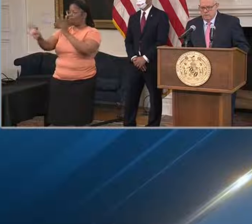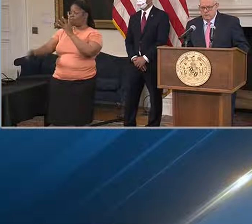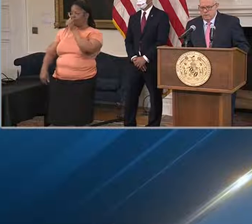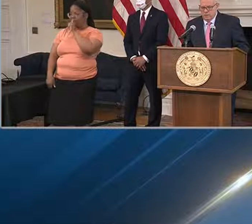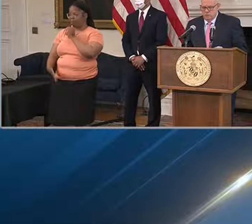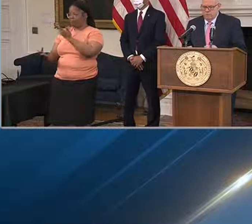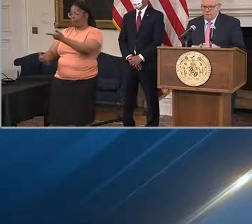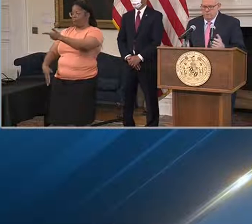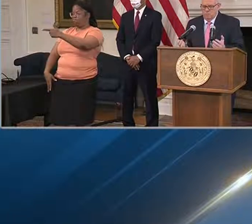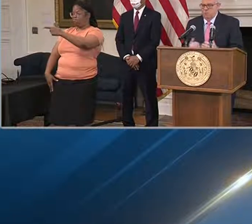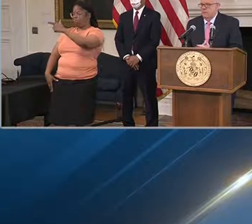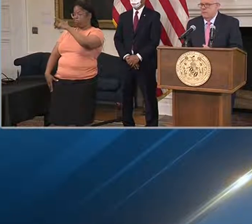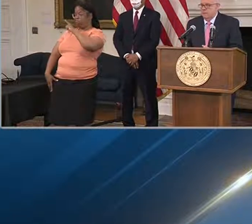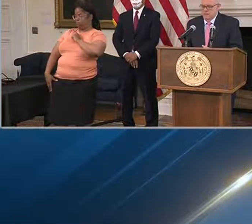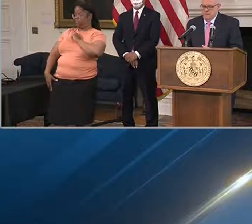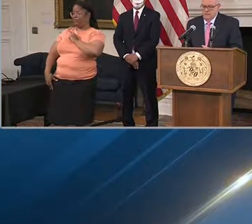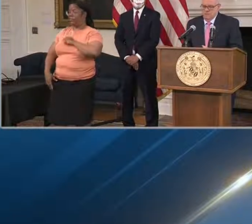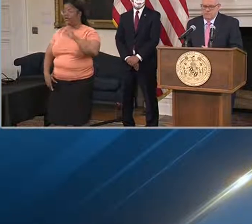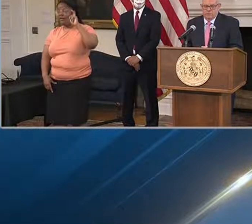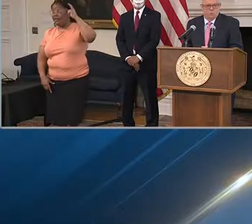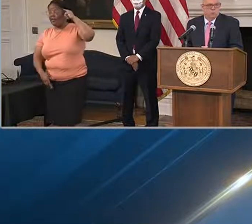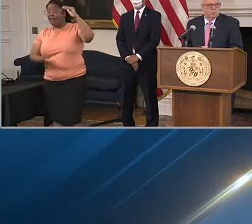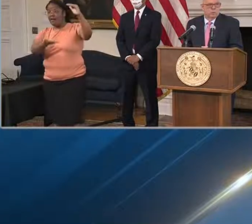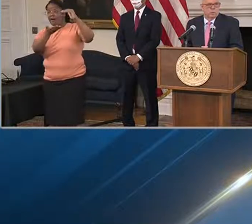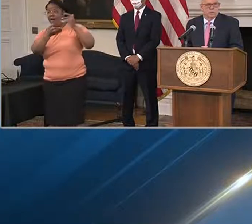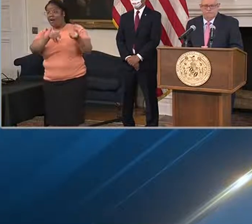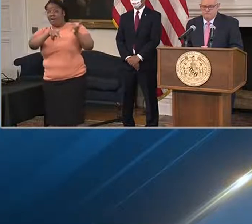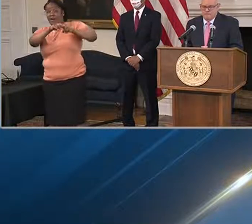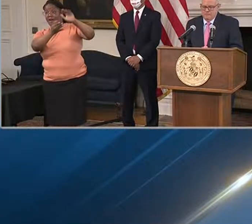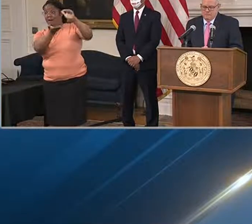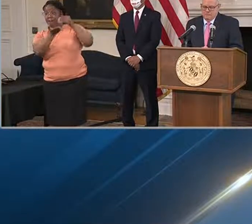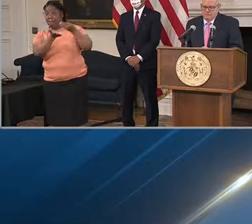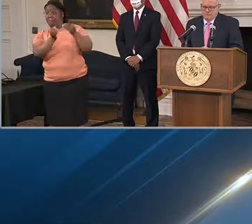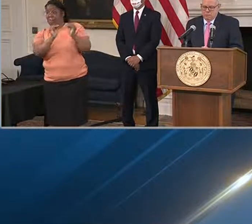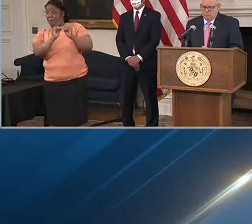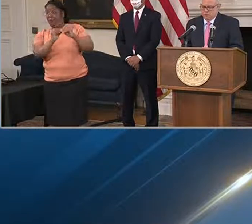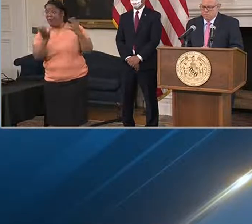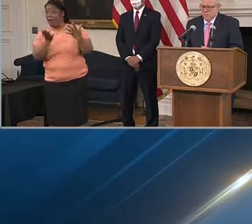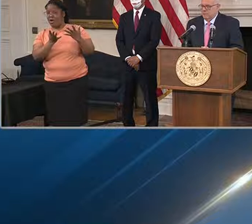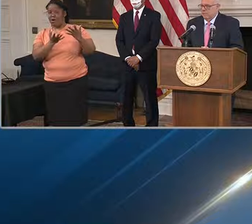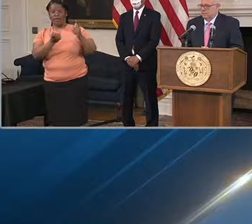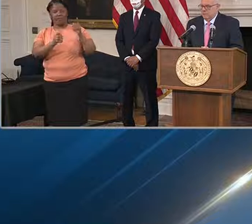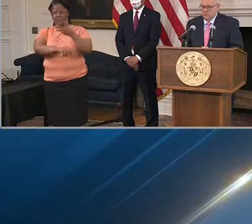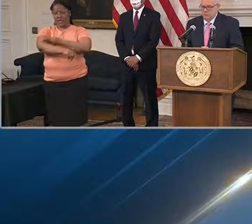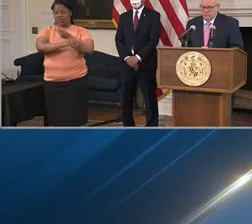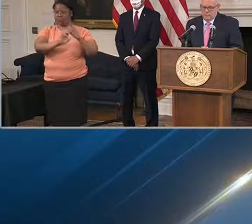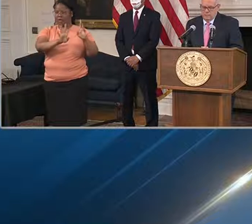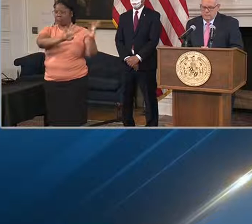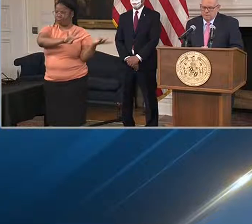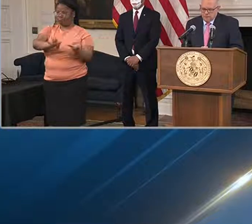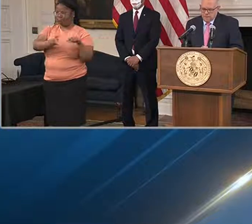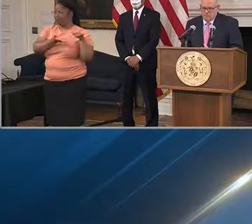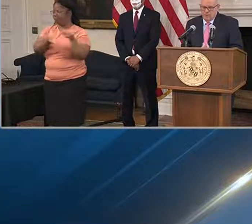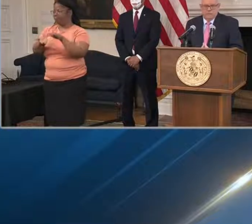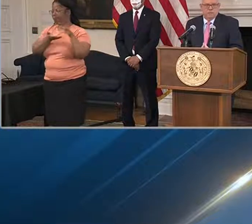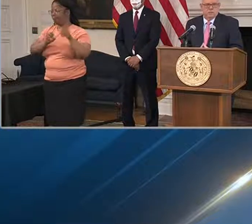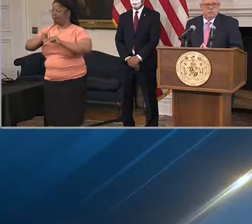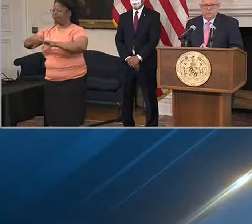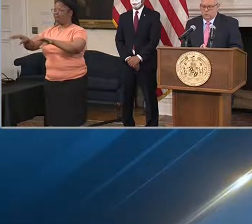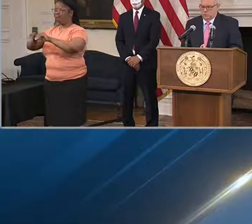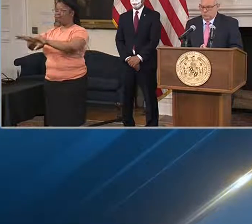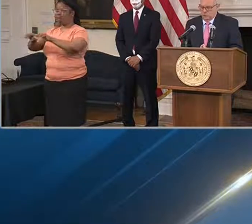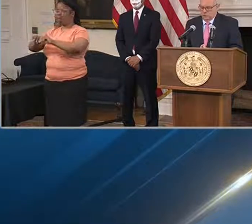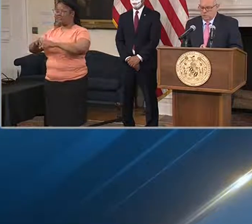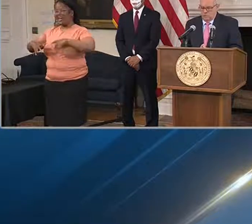month or so, a vaccine should be available for everyone who wants one. We urge Marylanders to please get